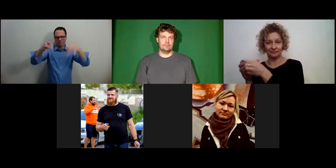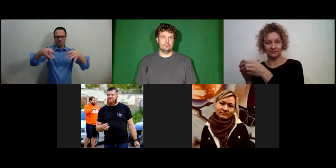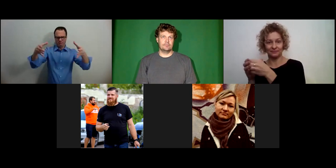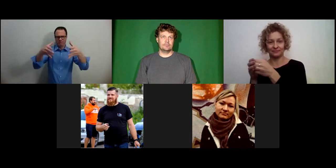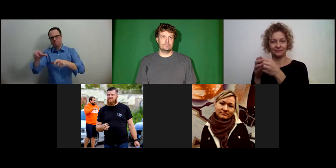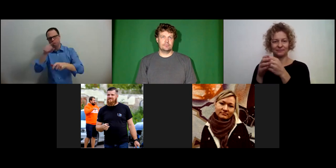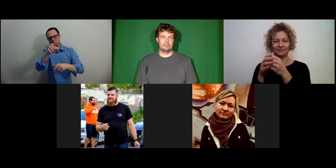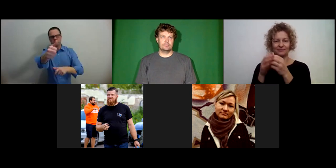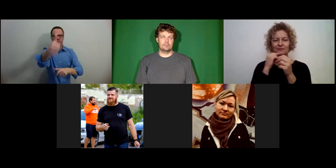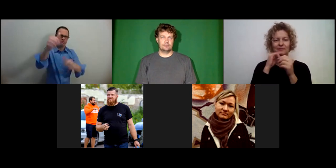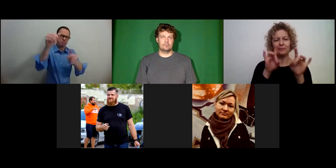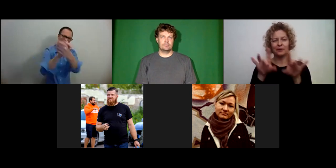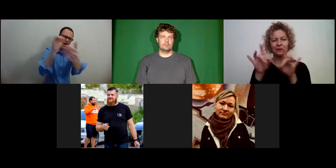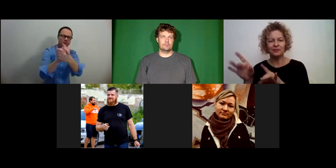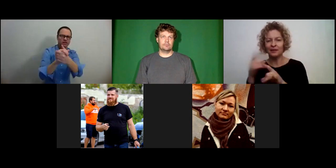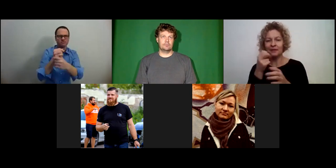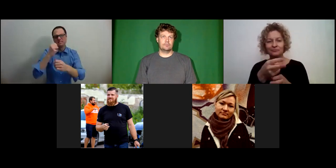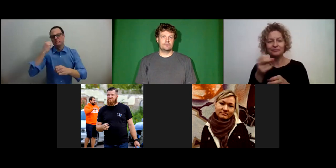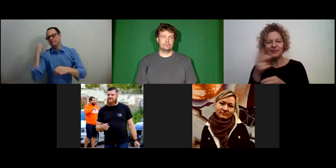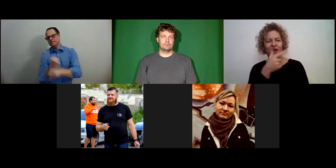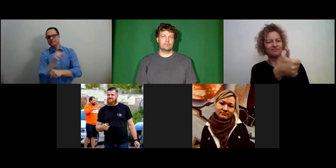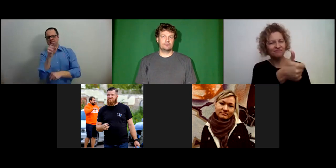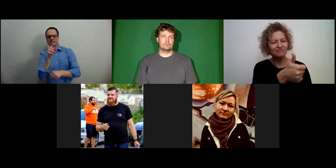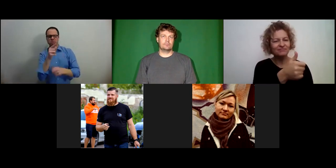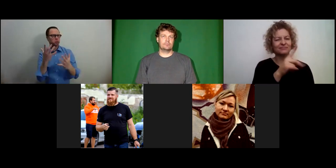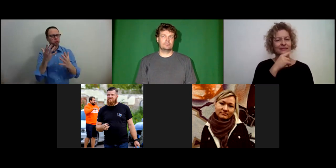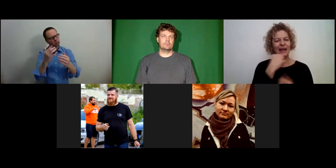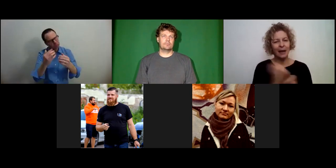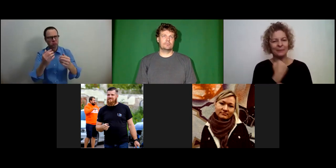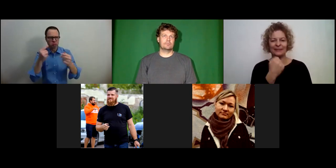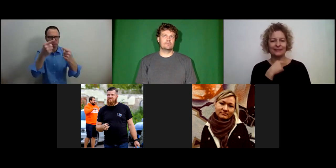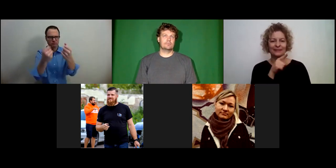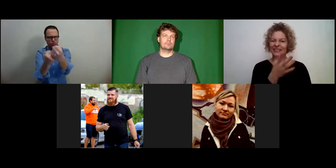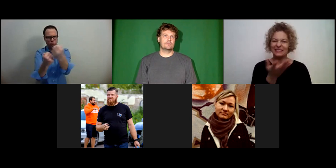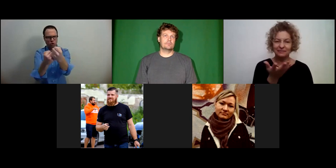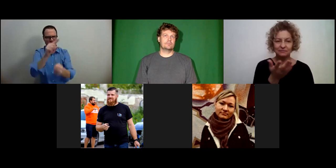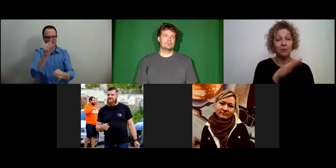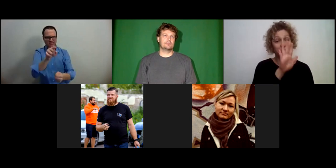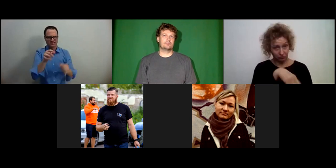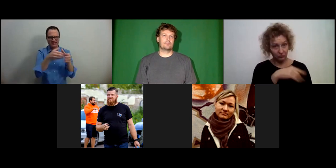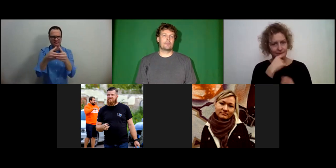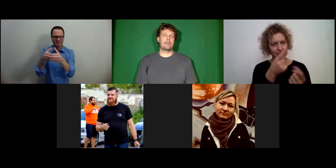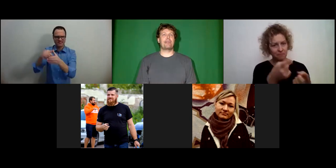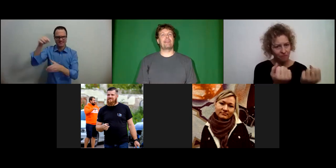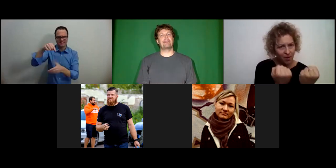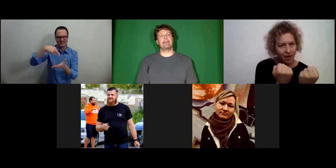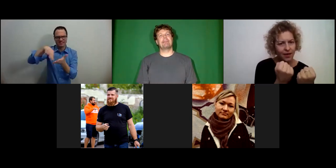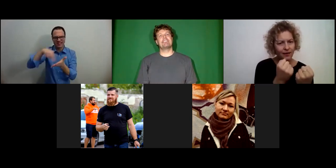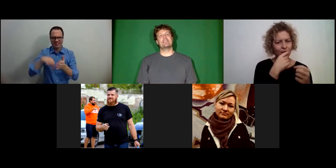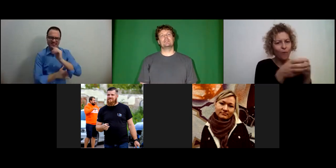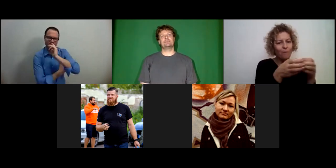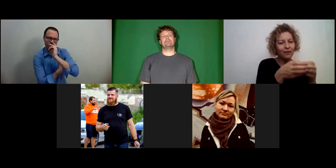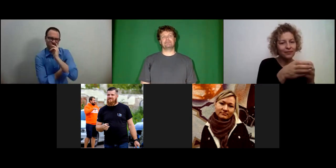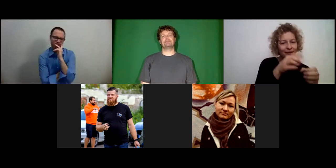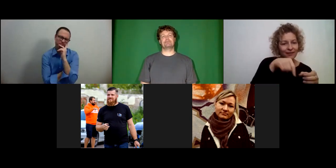So you were, you started with 12 candidates. People got voted out one